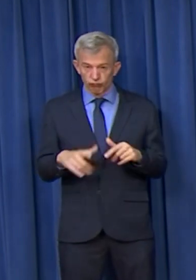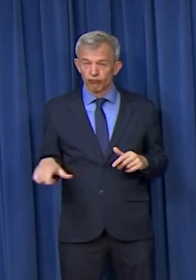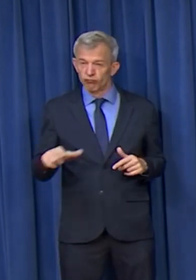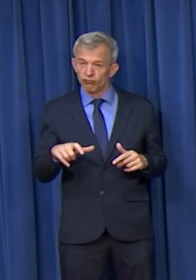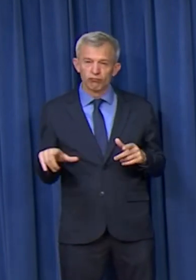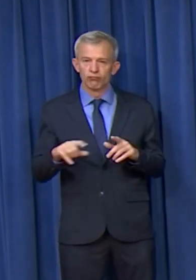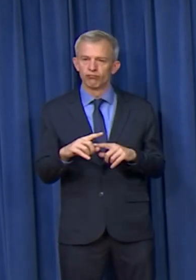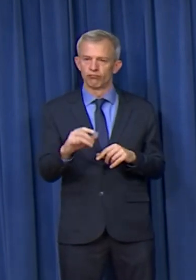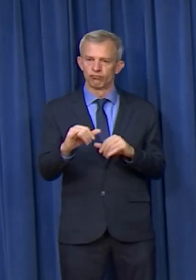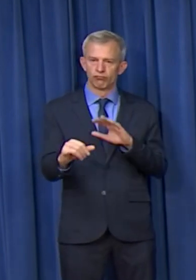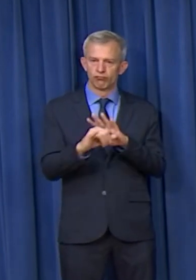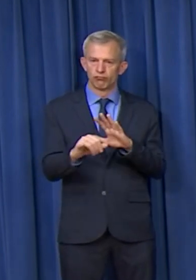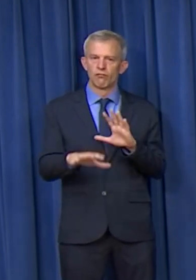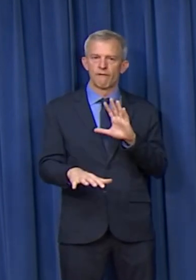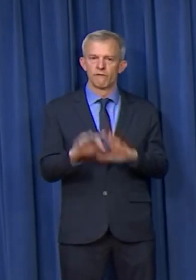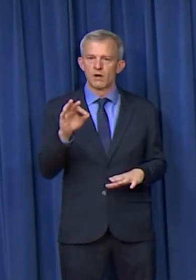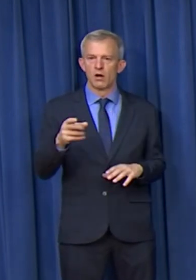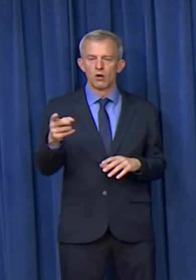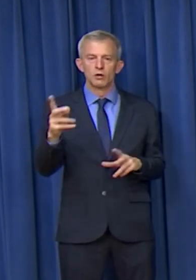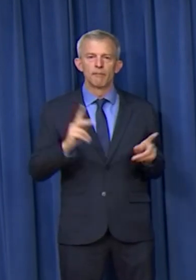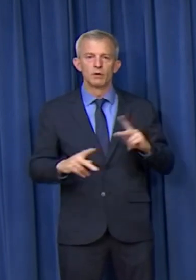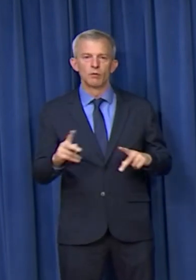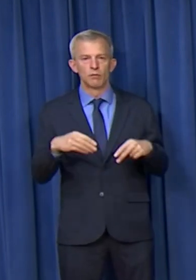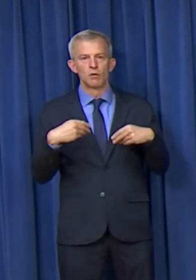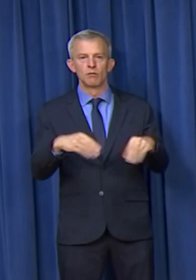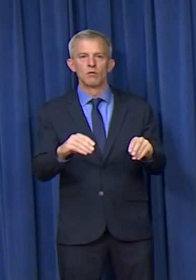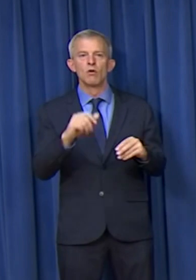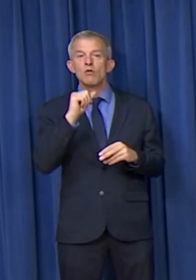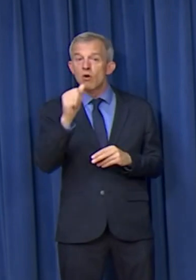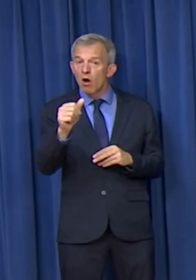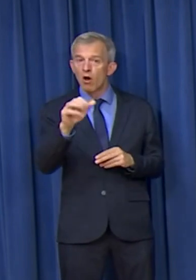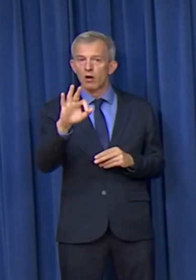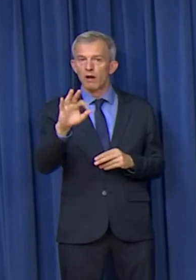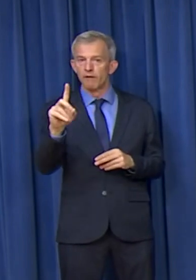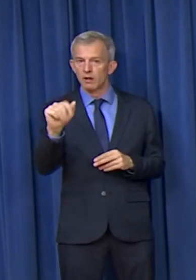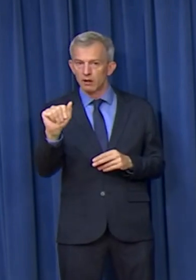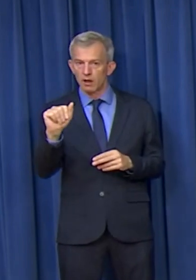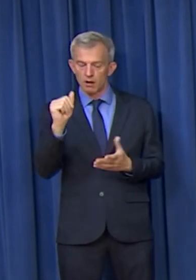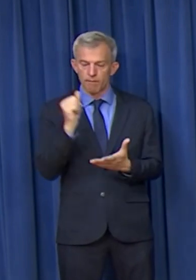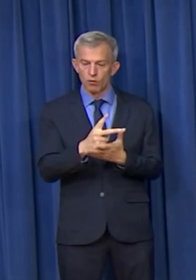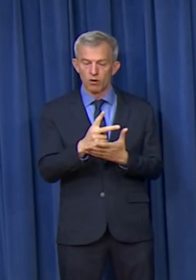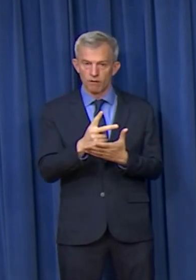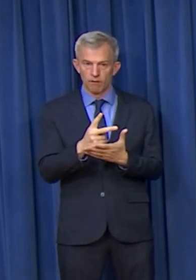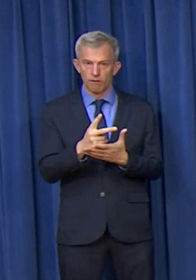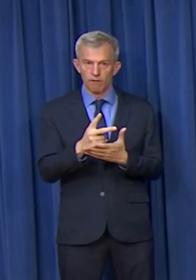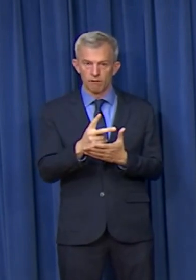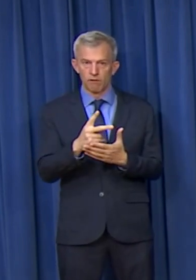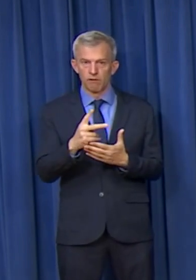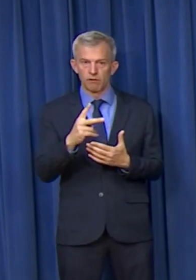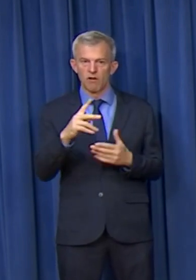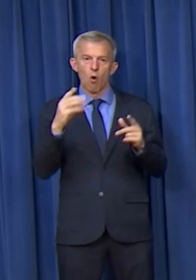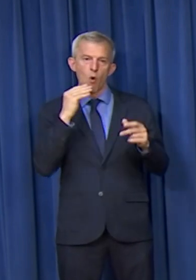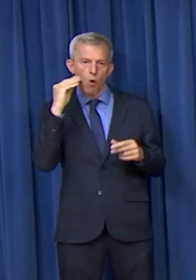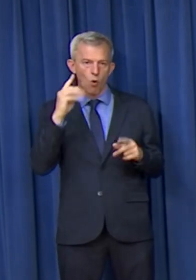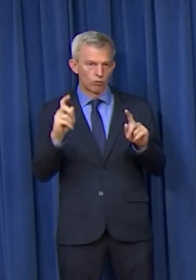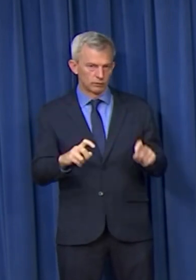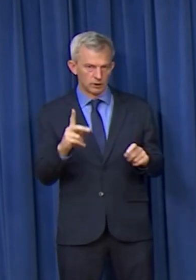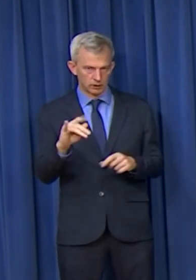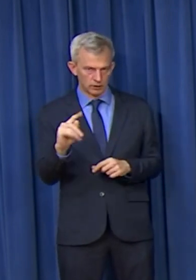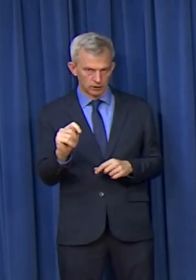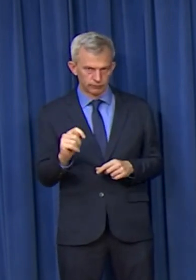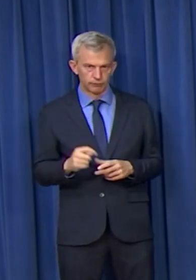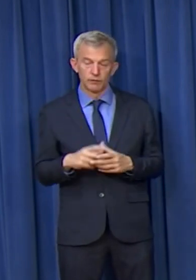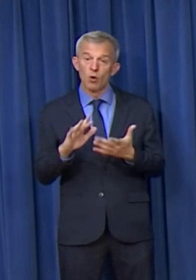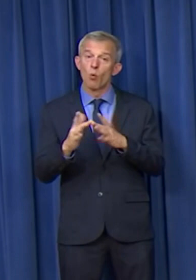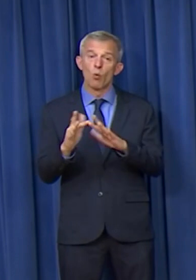that these defendants were allegedly marketing non-FDA approved at-home testing kits on their website.